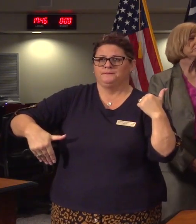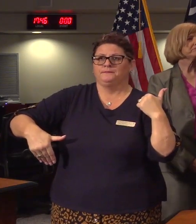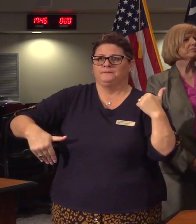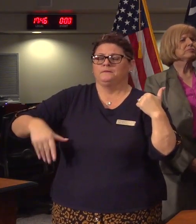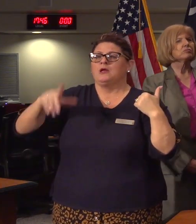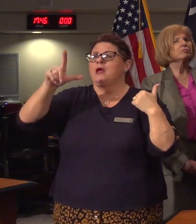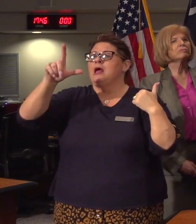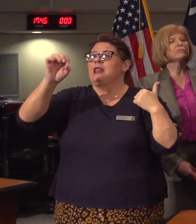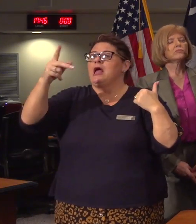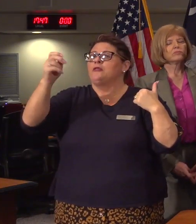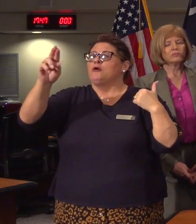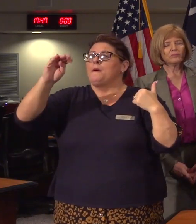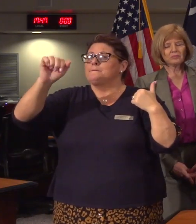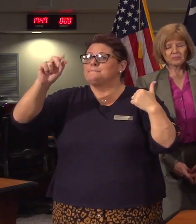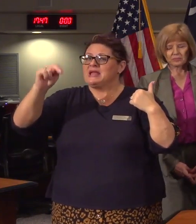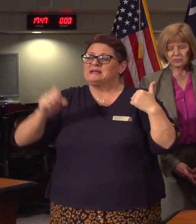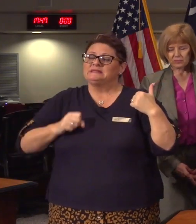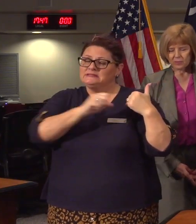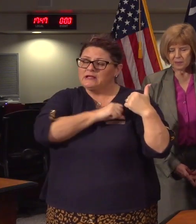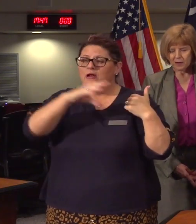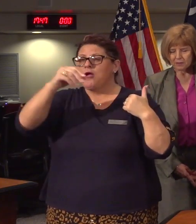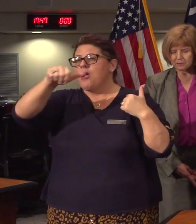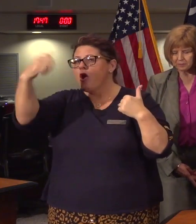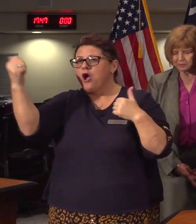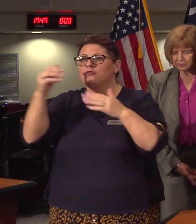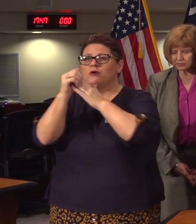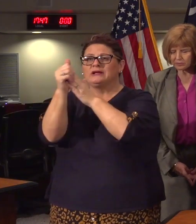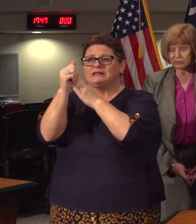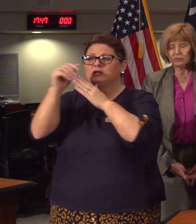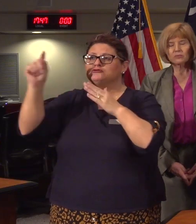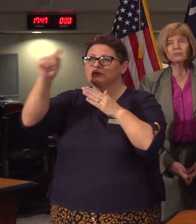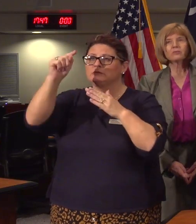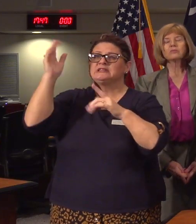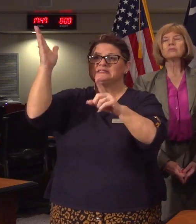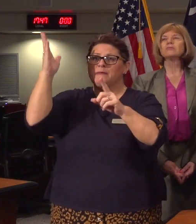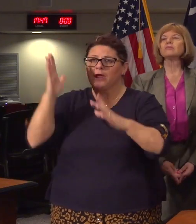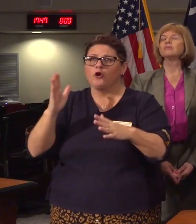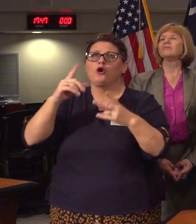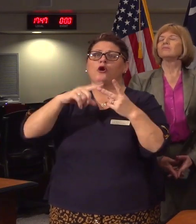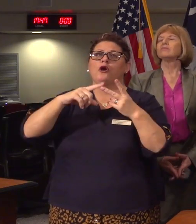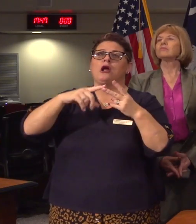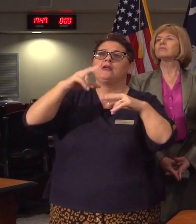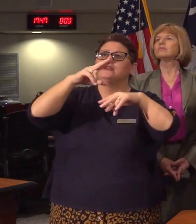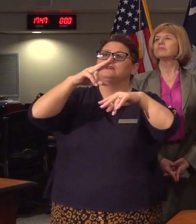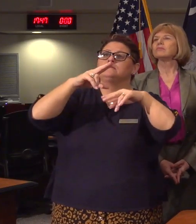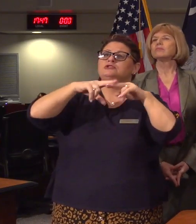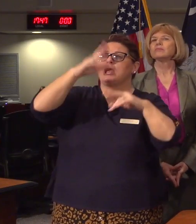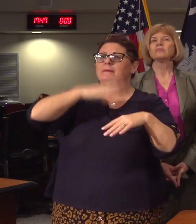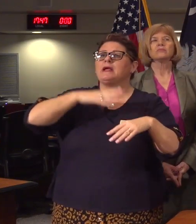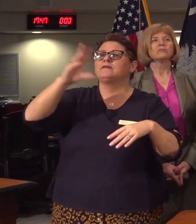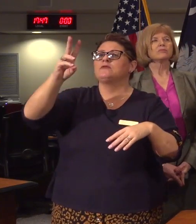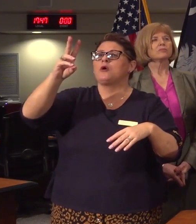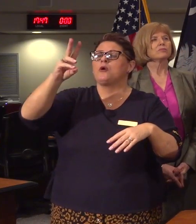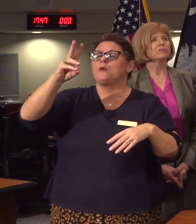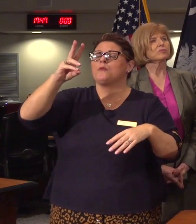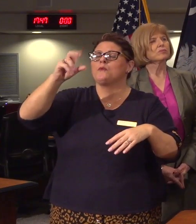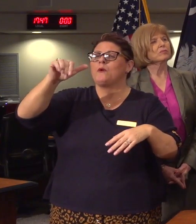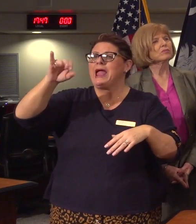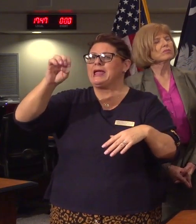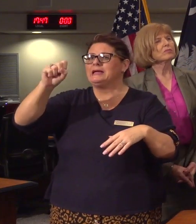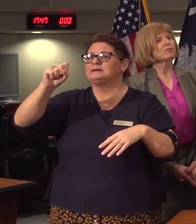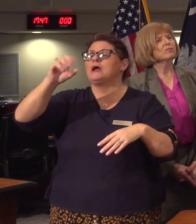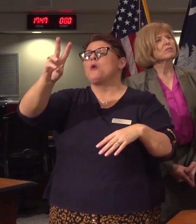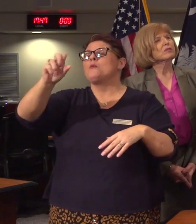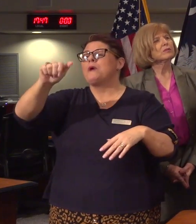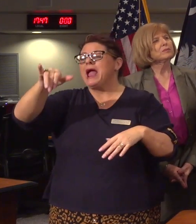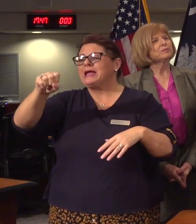Senator Leatherman and others in the leadership, the Speaker and the Chairman of Ways and Means, Merle Smith, all are, as